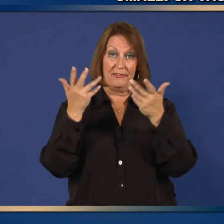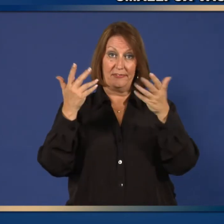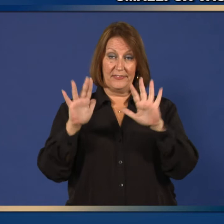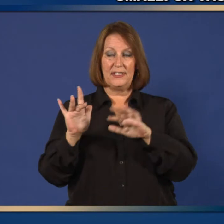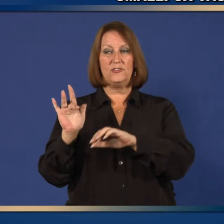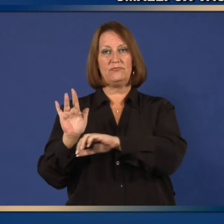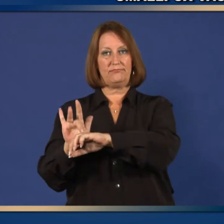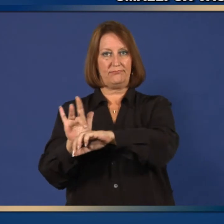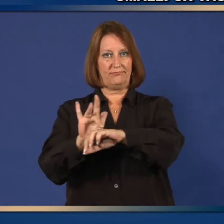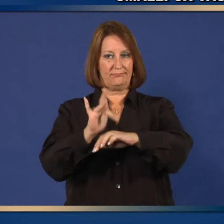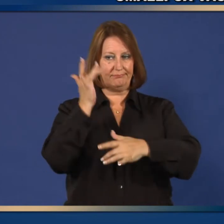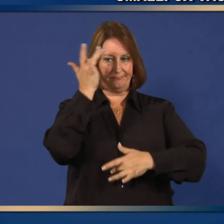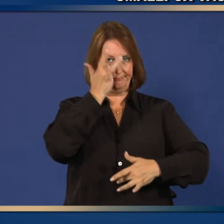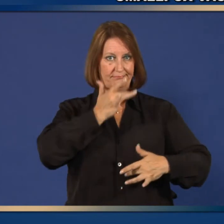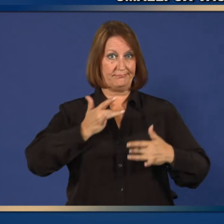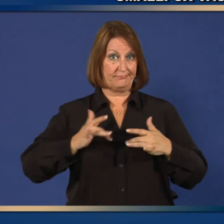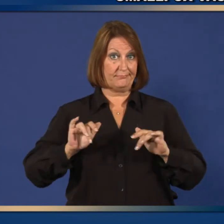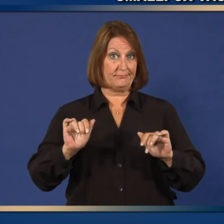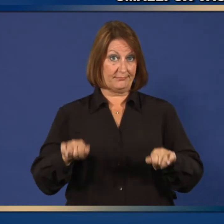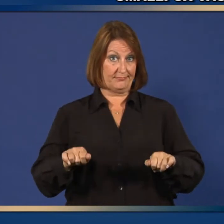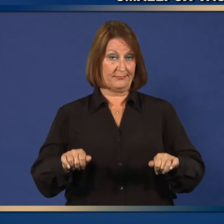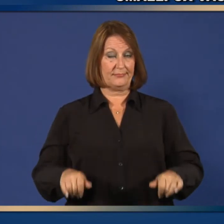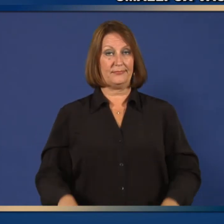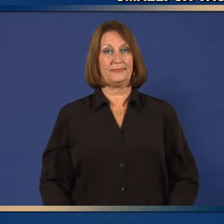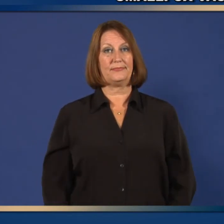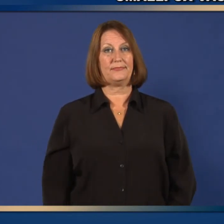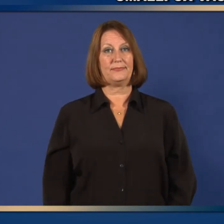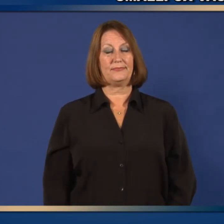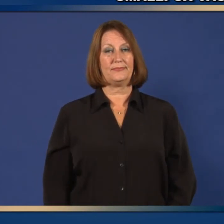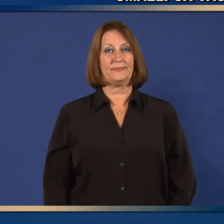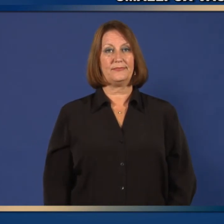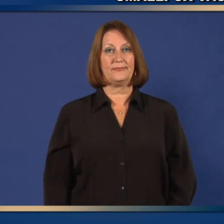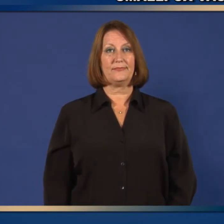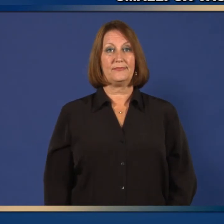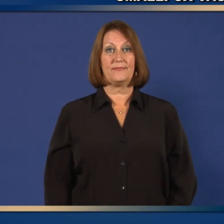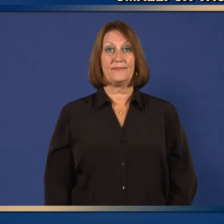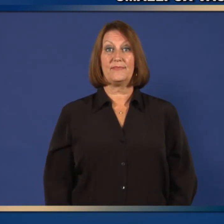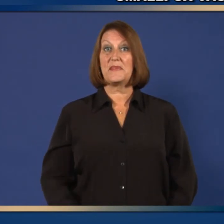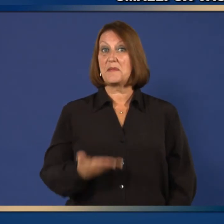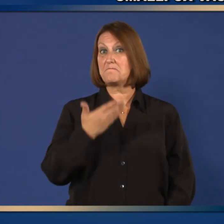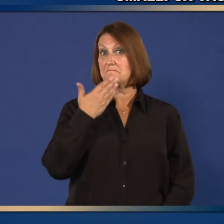Wear a shirt that covers the vaccination site and bandage.